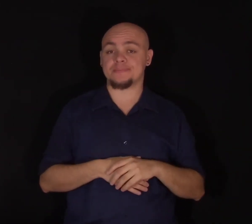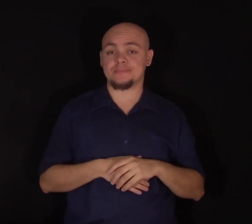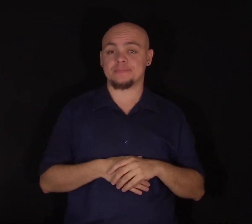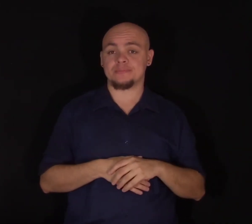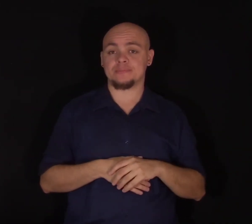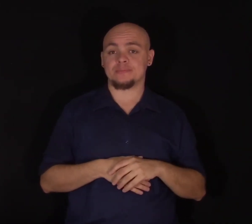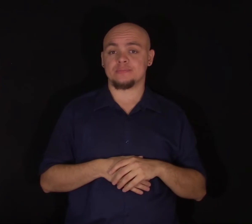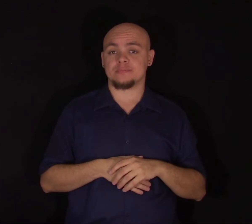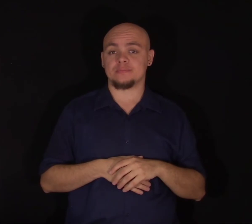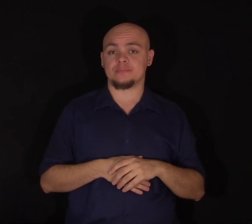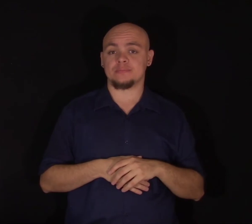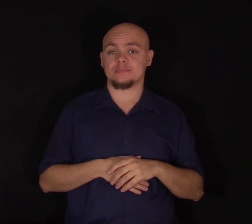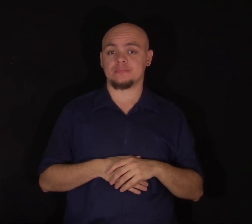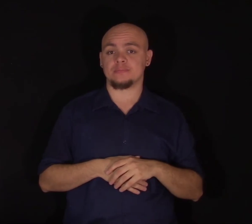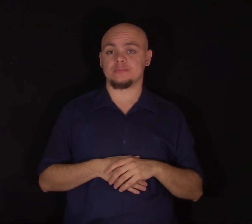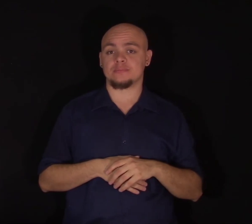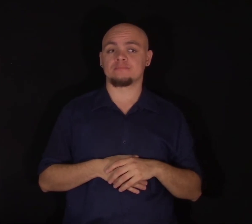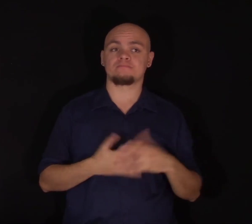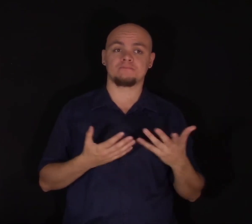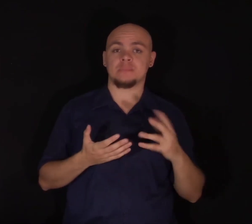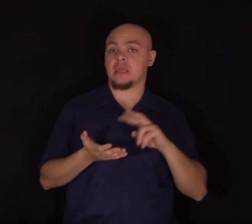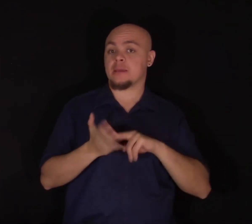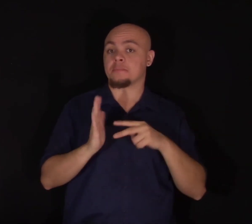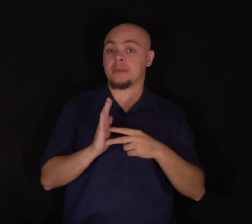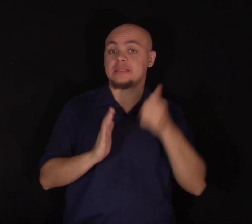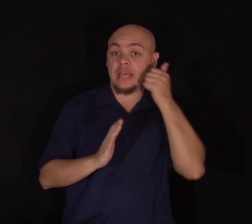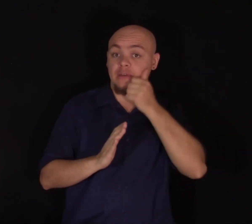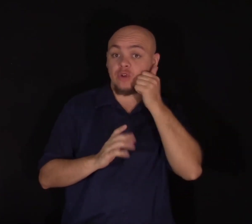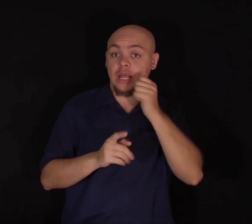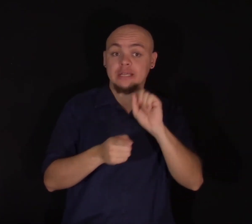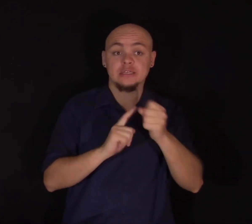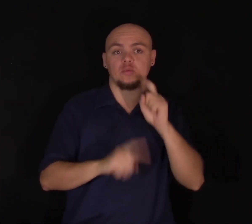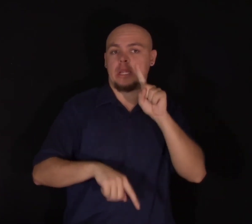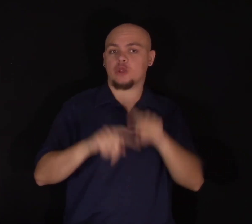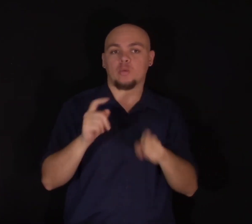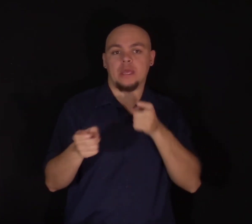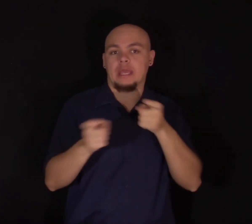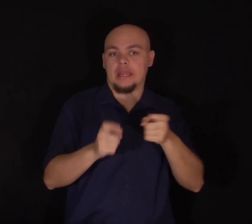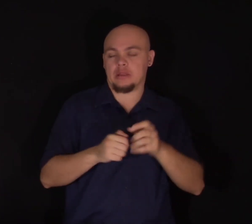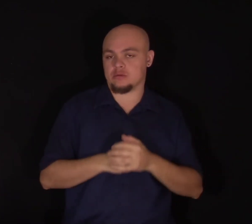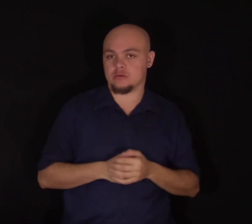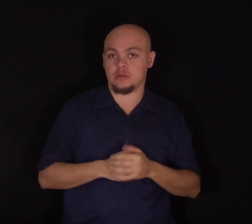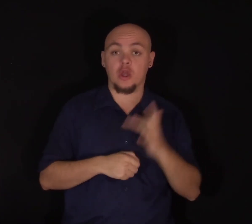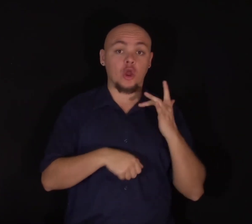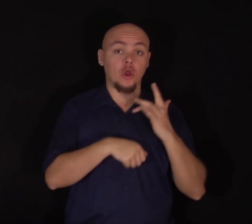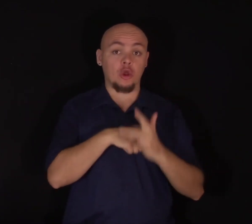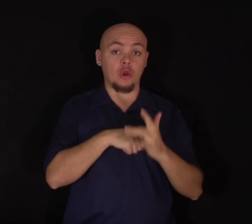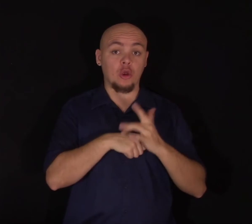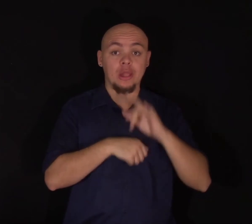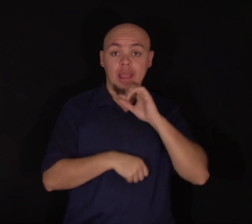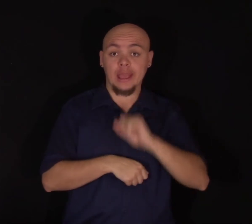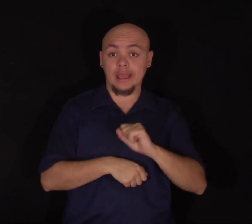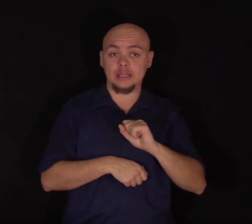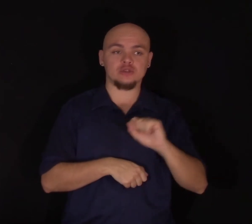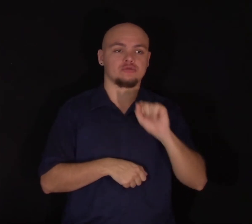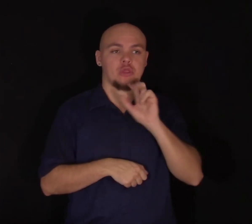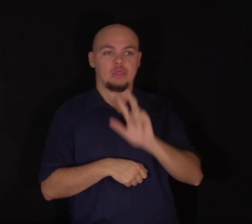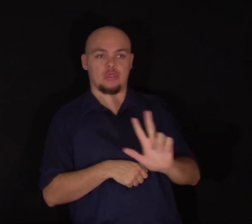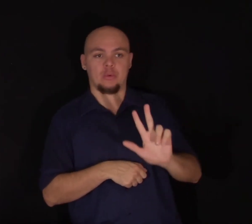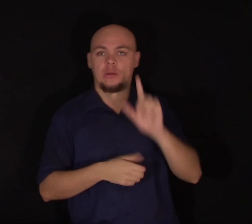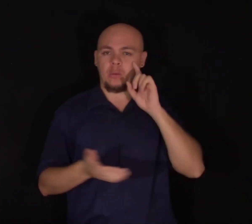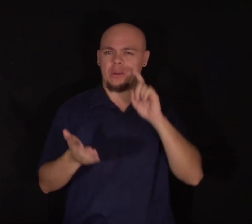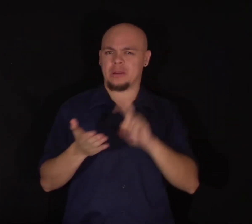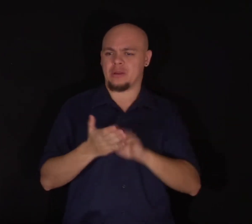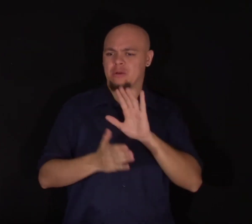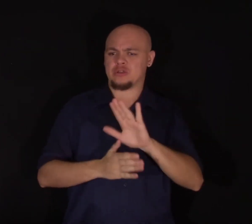It can also look like an inability to handle everyday situations. From an early age, say 3, we would notice